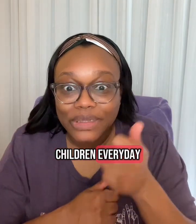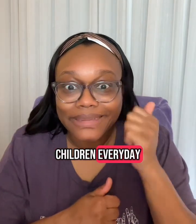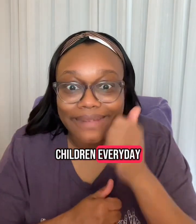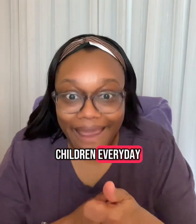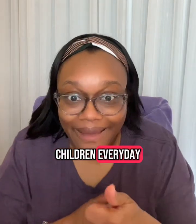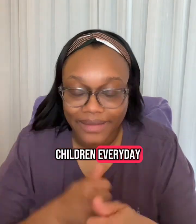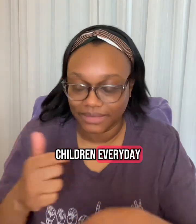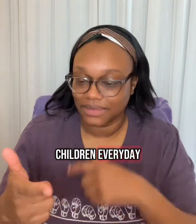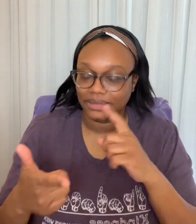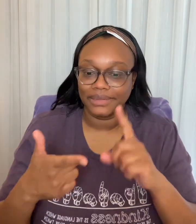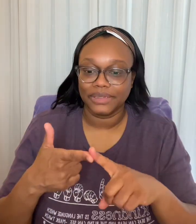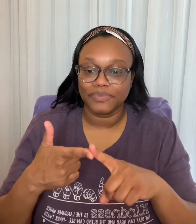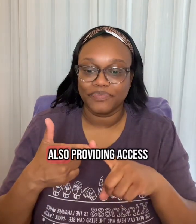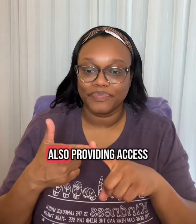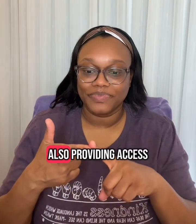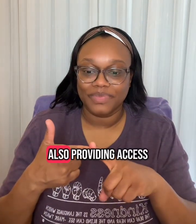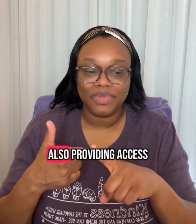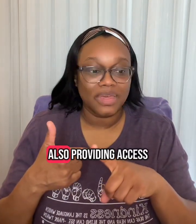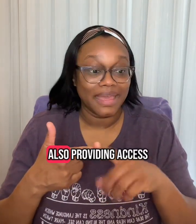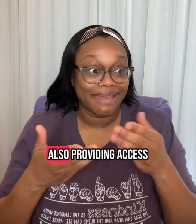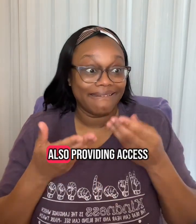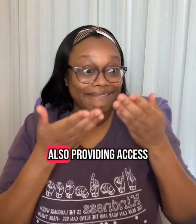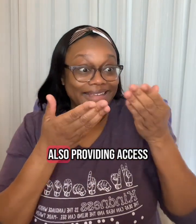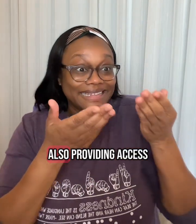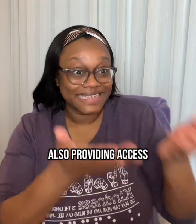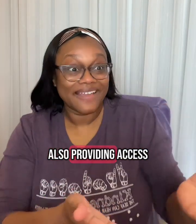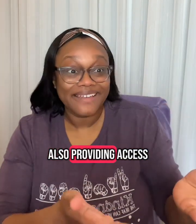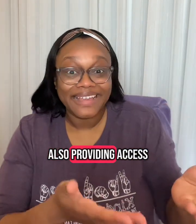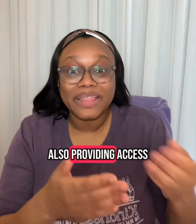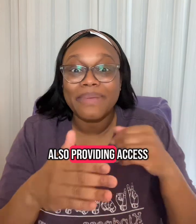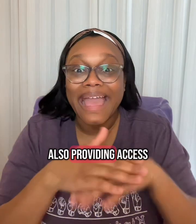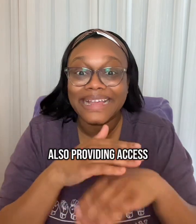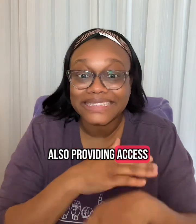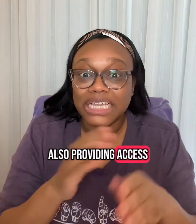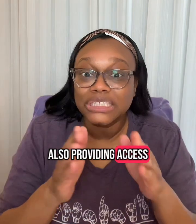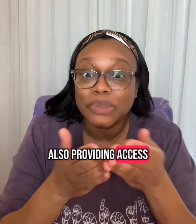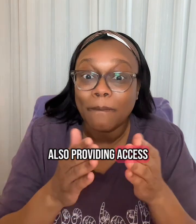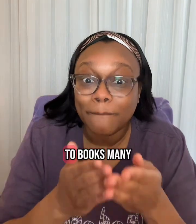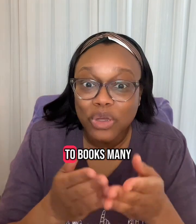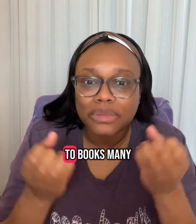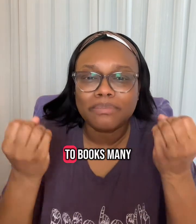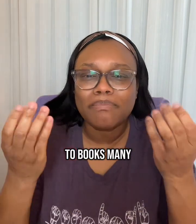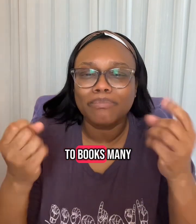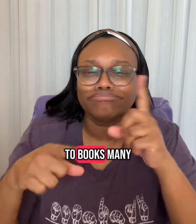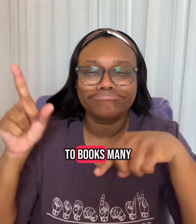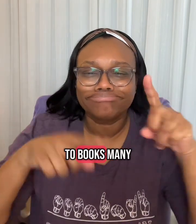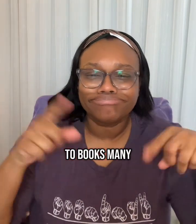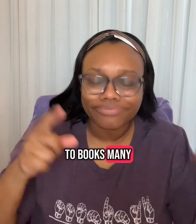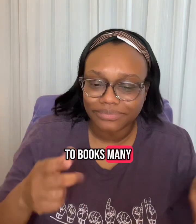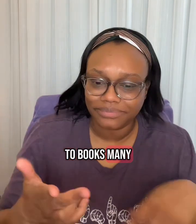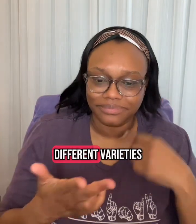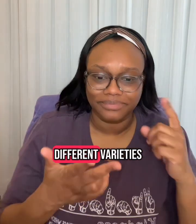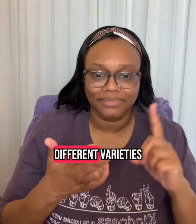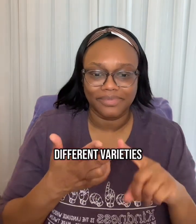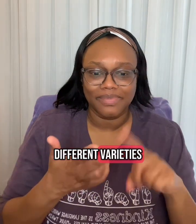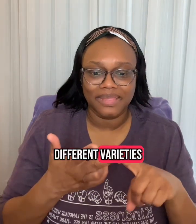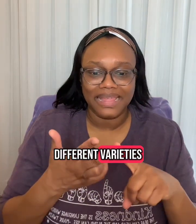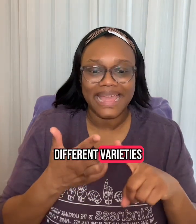every day. Also providing access to books, many different varieties,